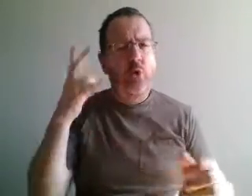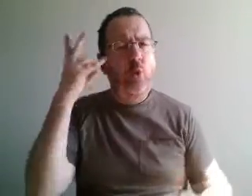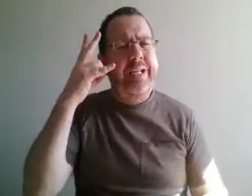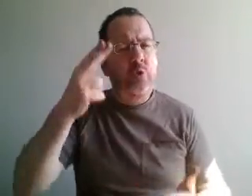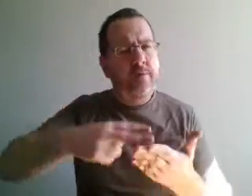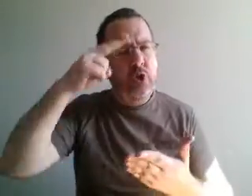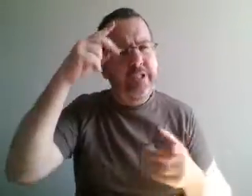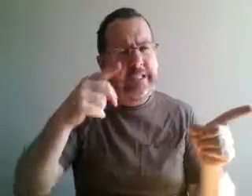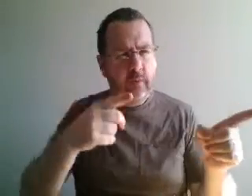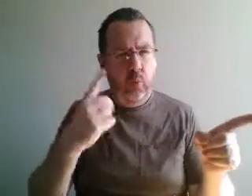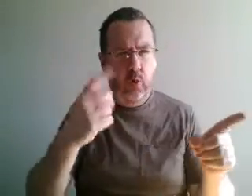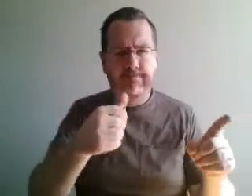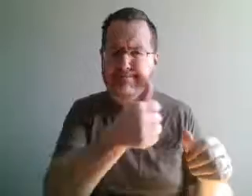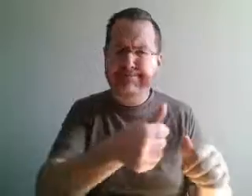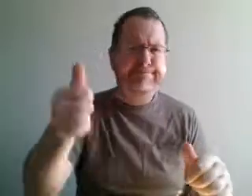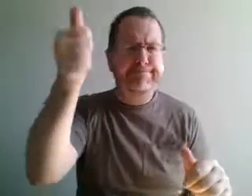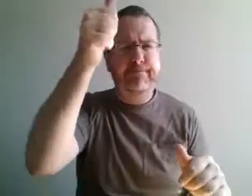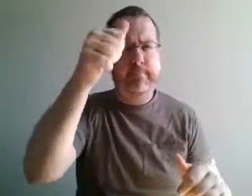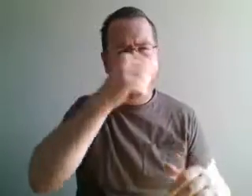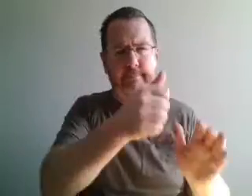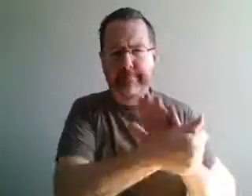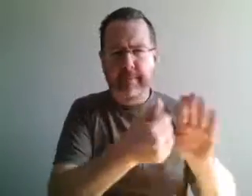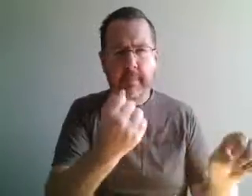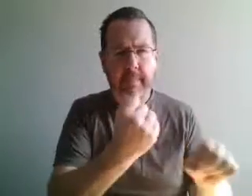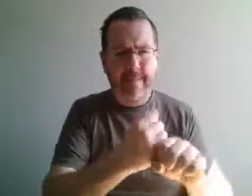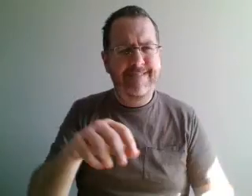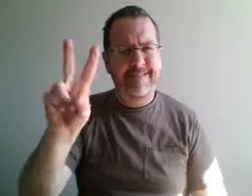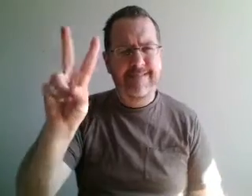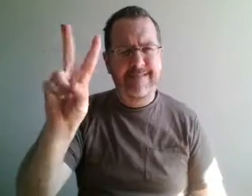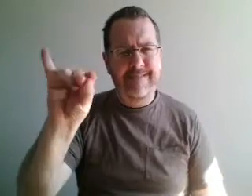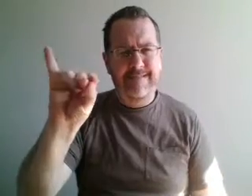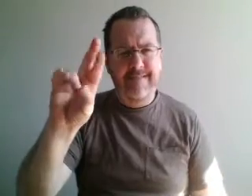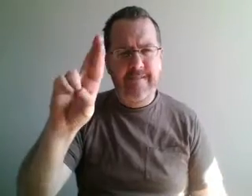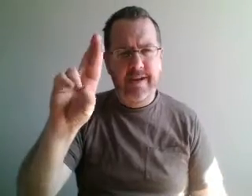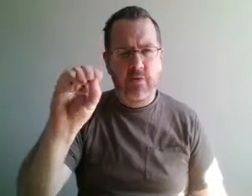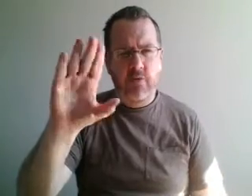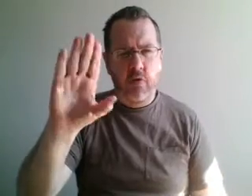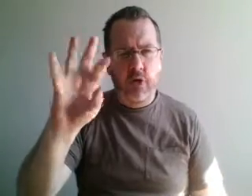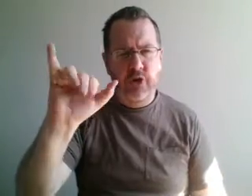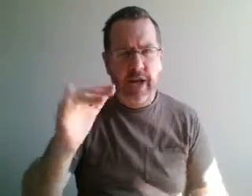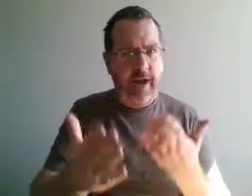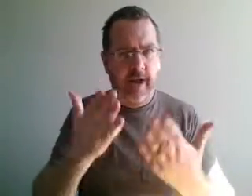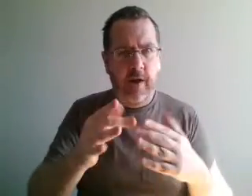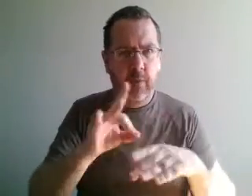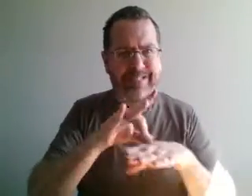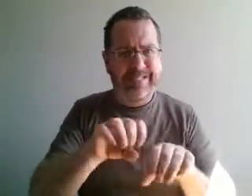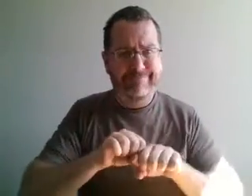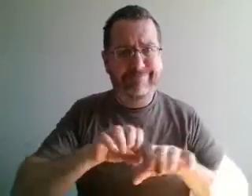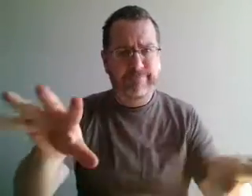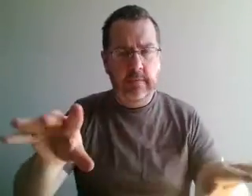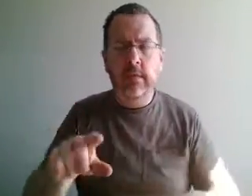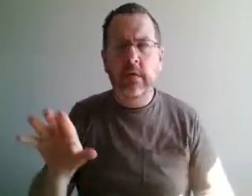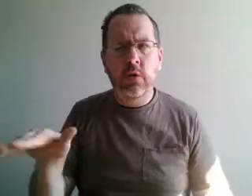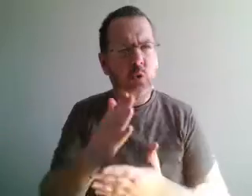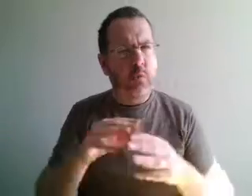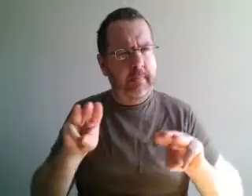earlier in the programme, who was talking about the concern now about the number of people who could spread the disease when they're asymptomatic. And